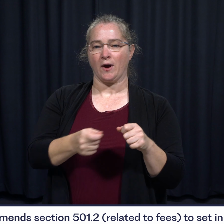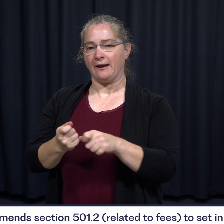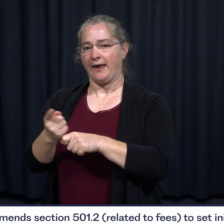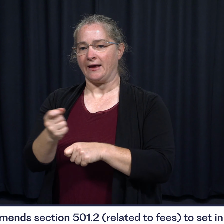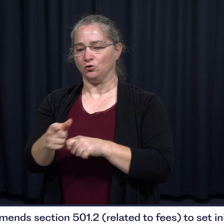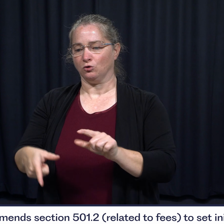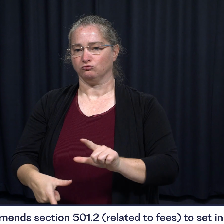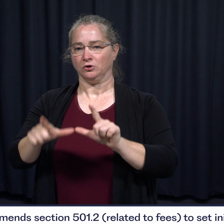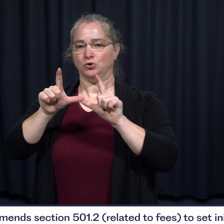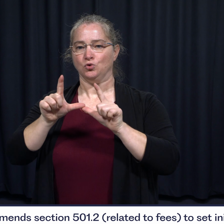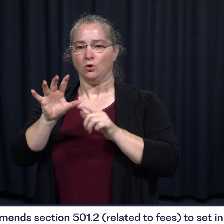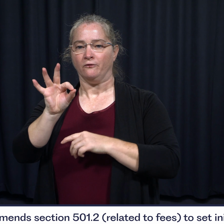provisional registration.